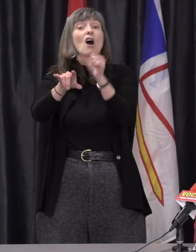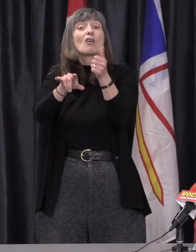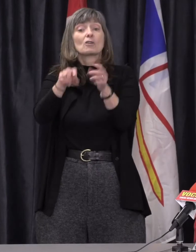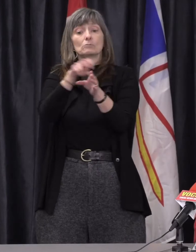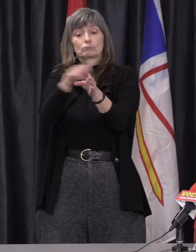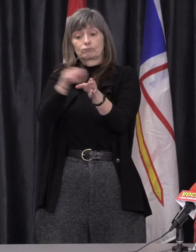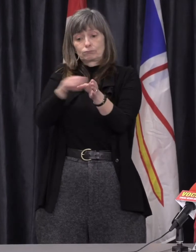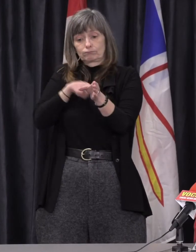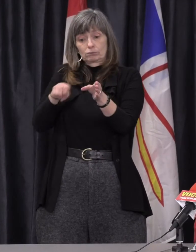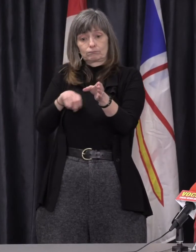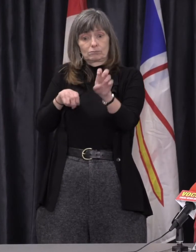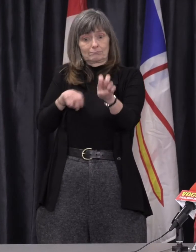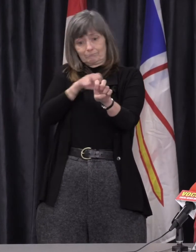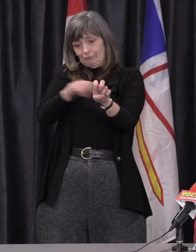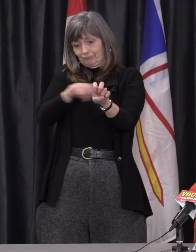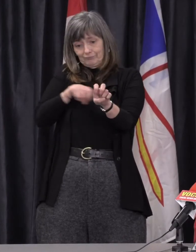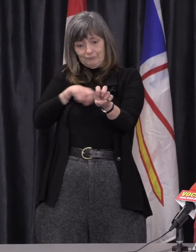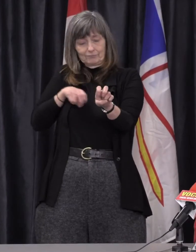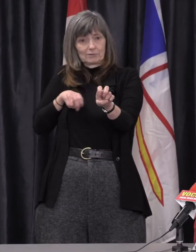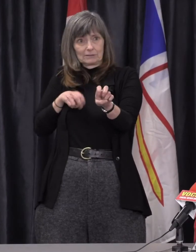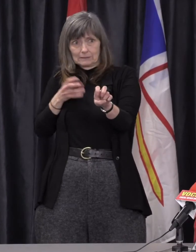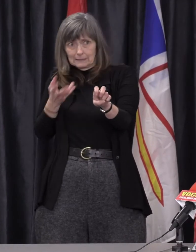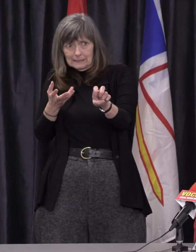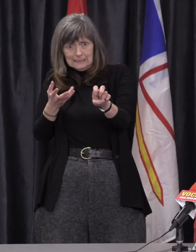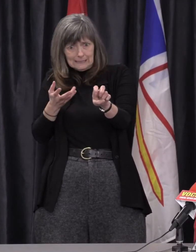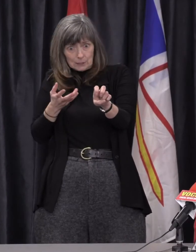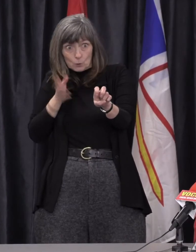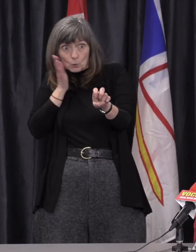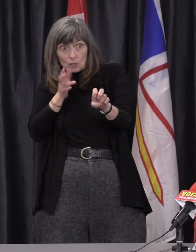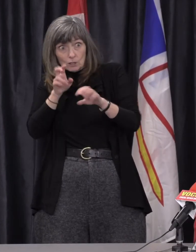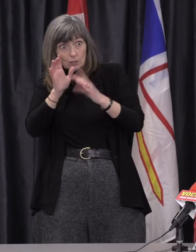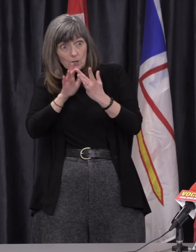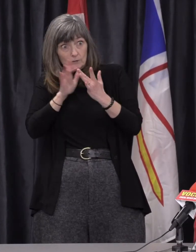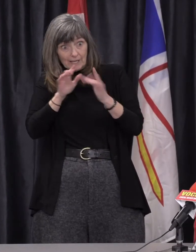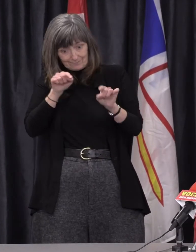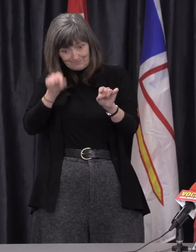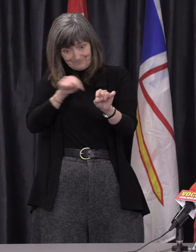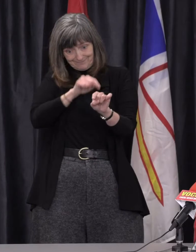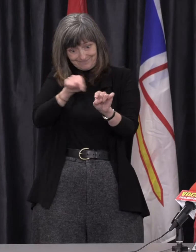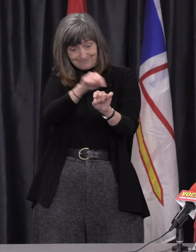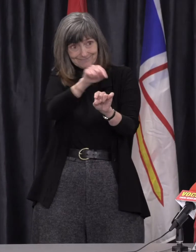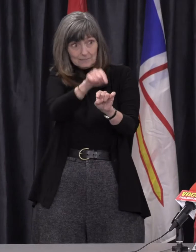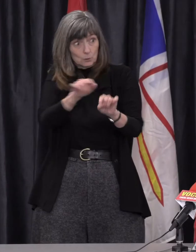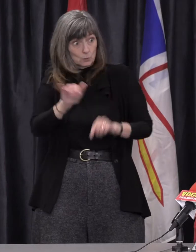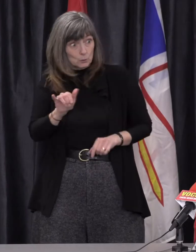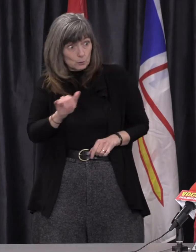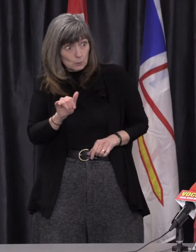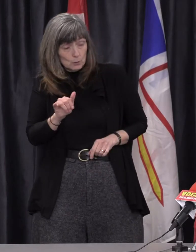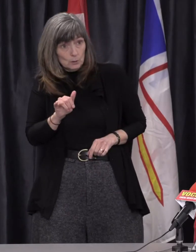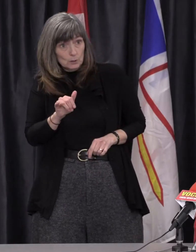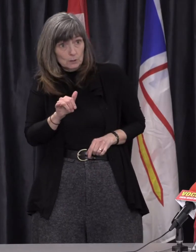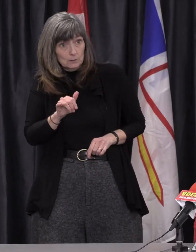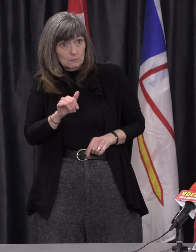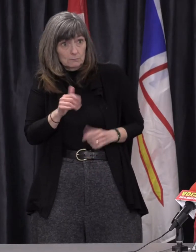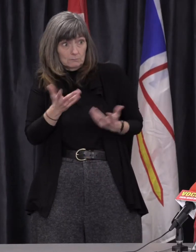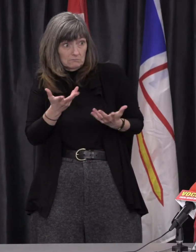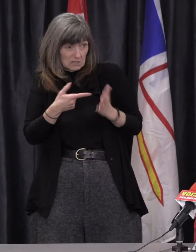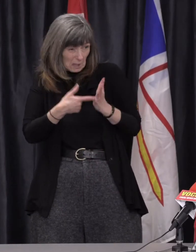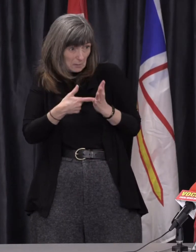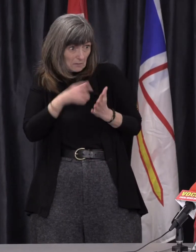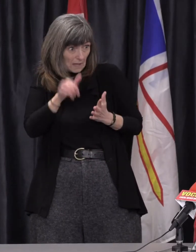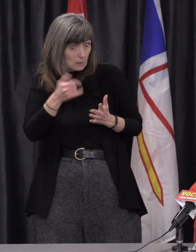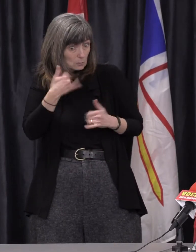them. How far are you going in terms of contact tracing in order to, will people on the same plane, for example,